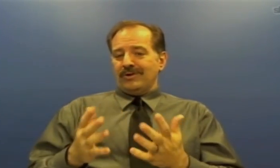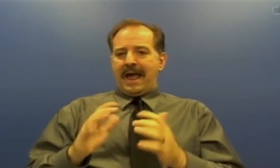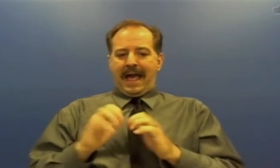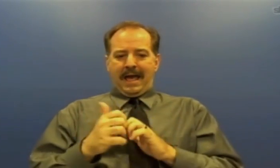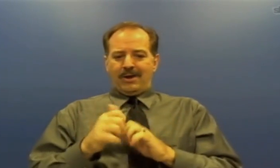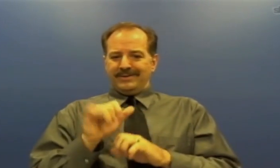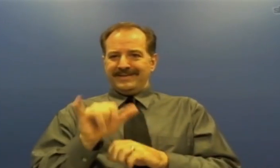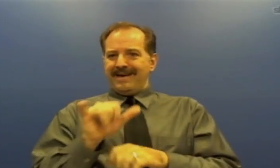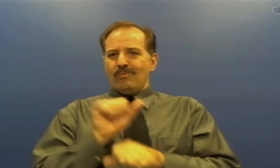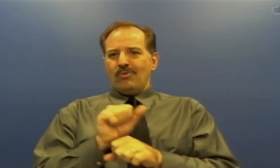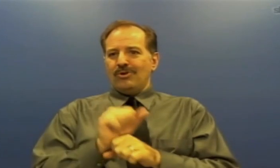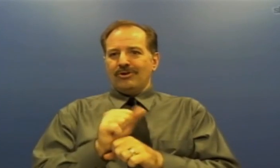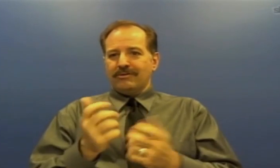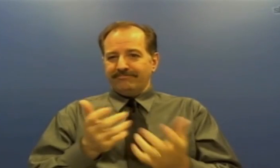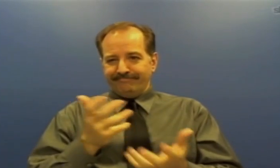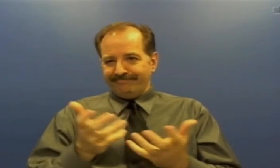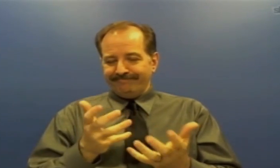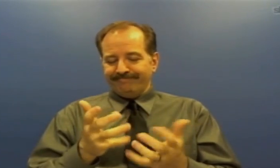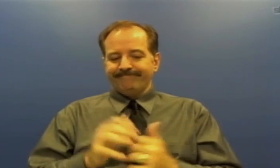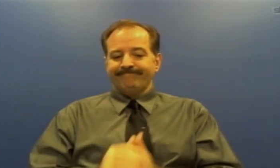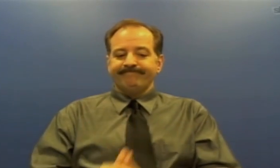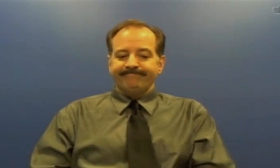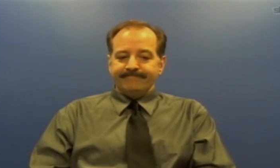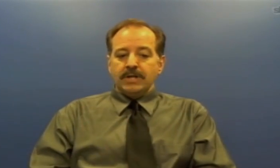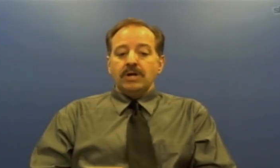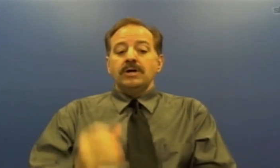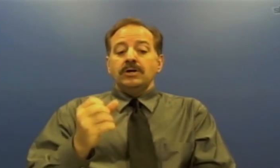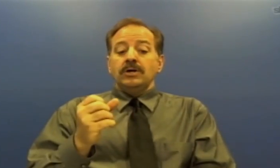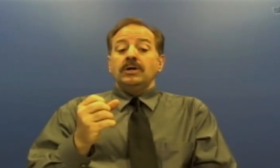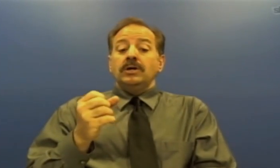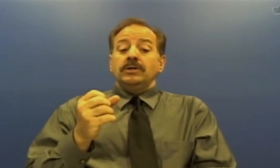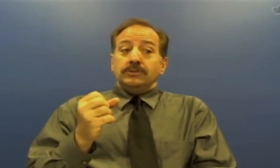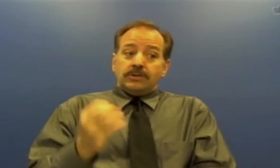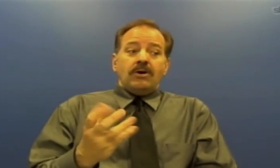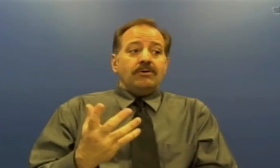live interpreter with the VRI? How is it that we can best go about providing teaming?